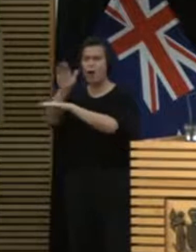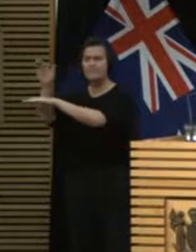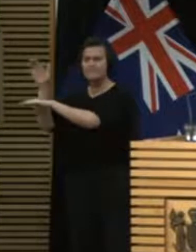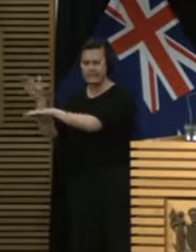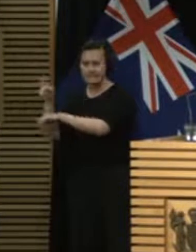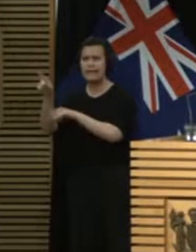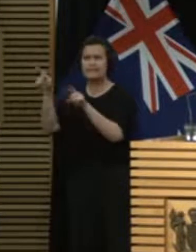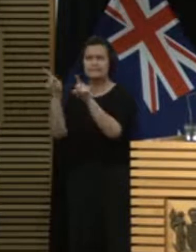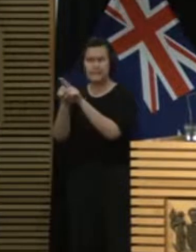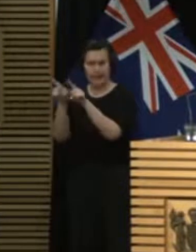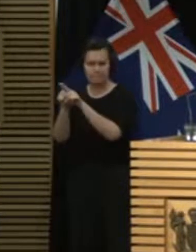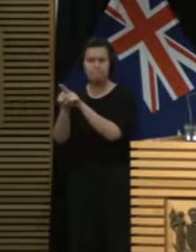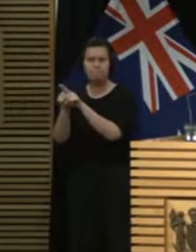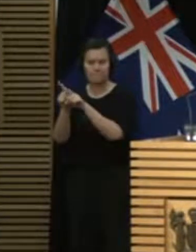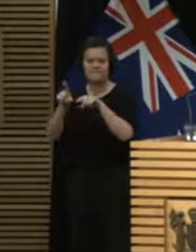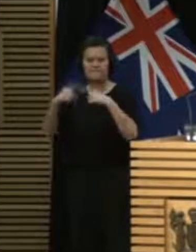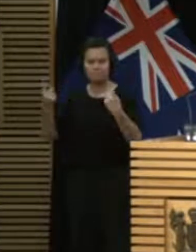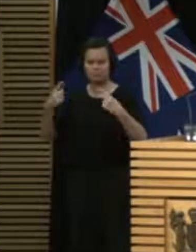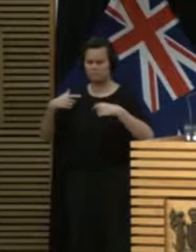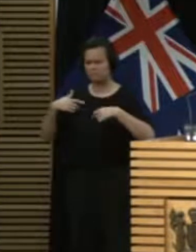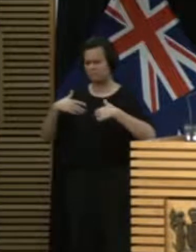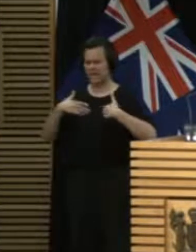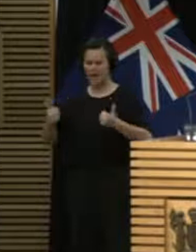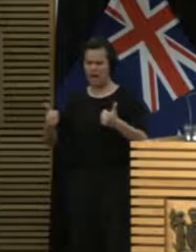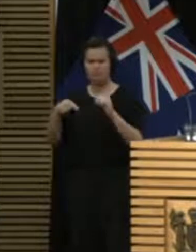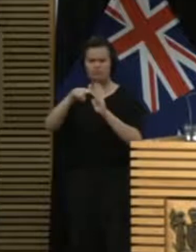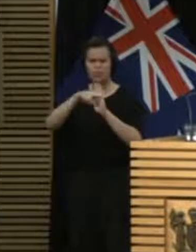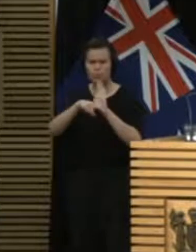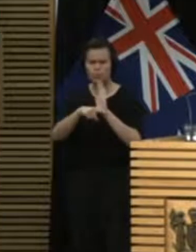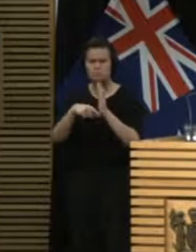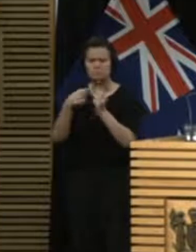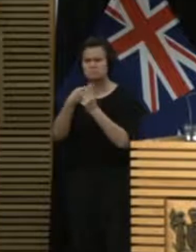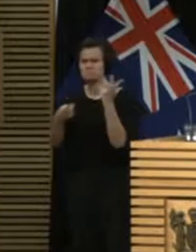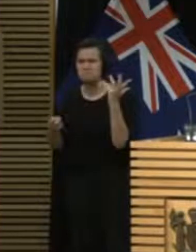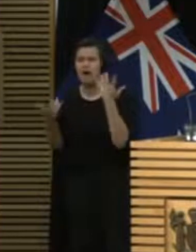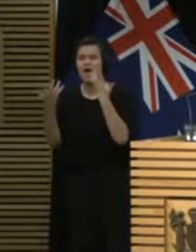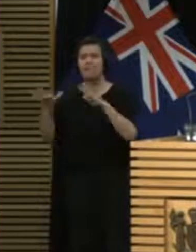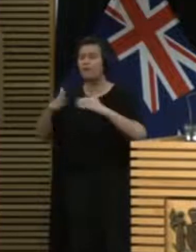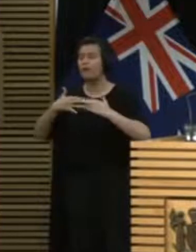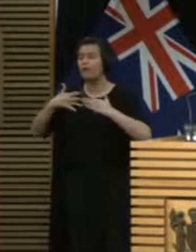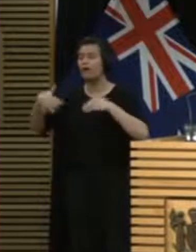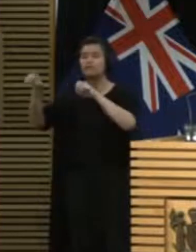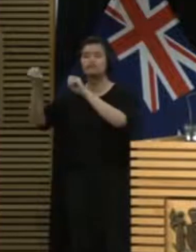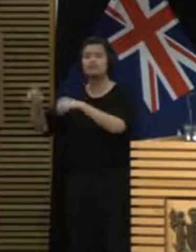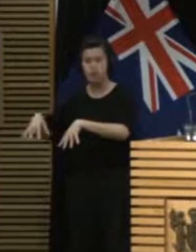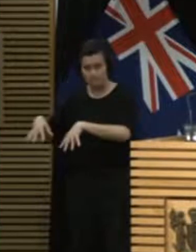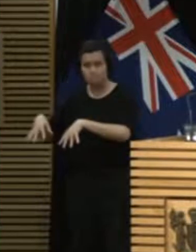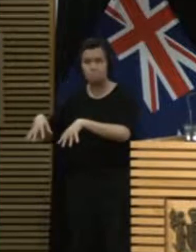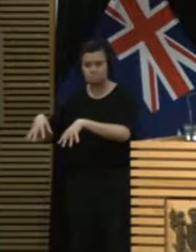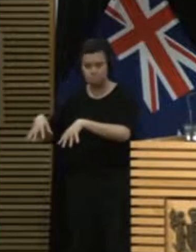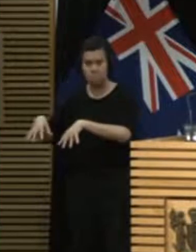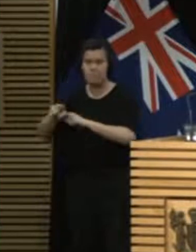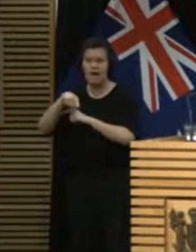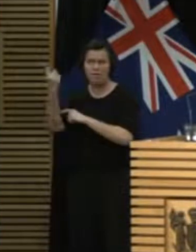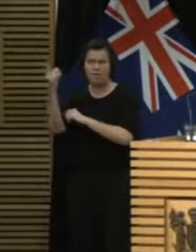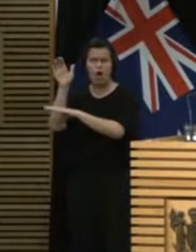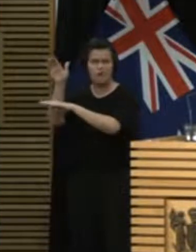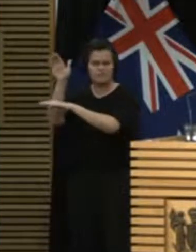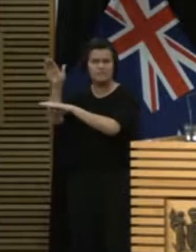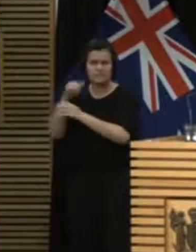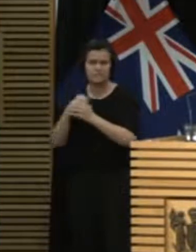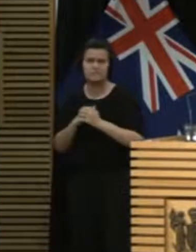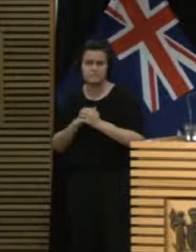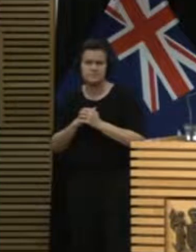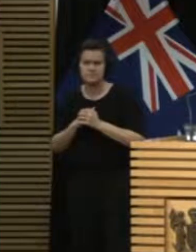certain period of time have moved into a space where they're no longer using them. Of course, they've often done that through